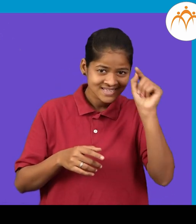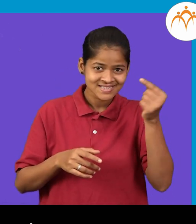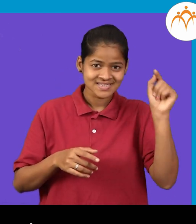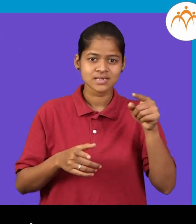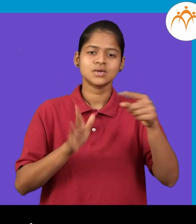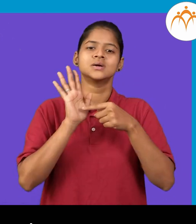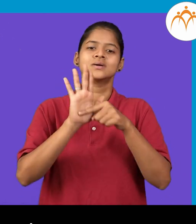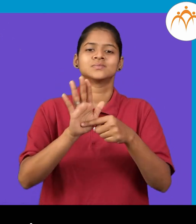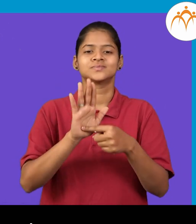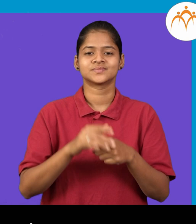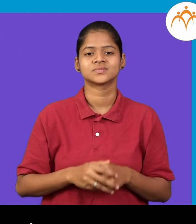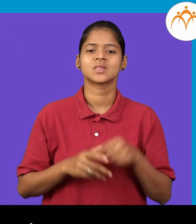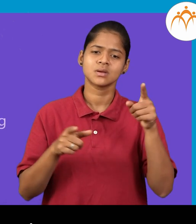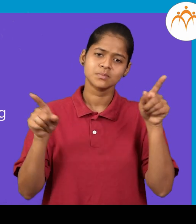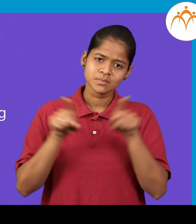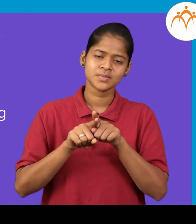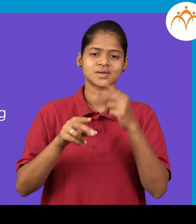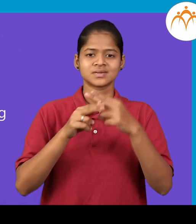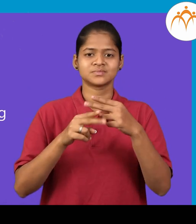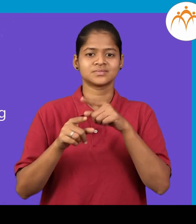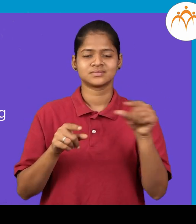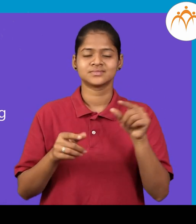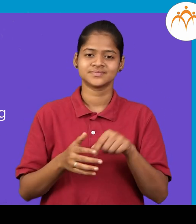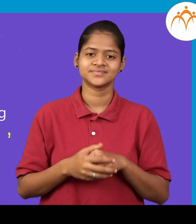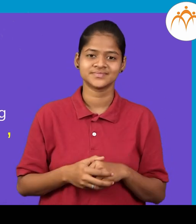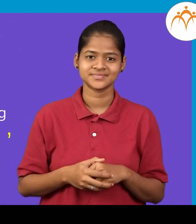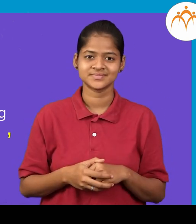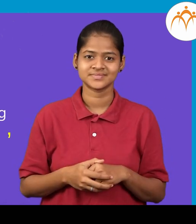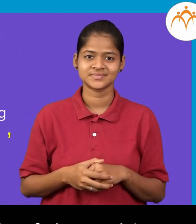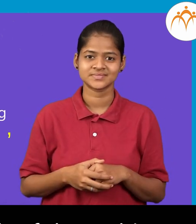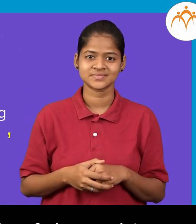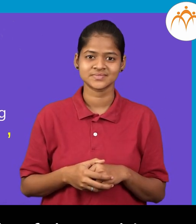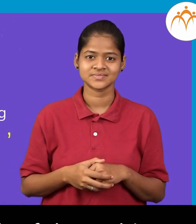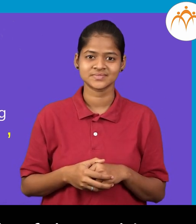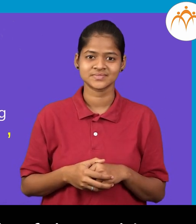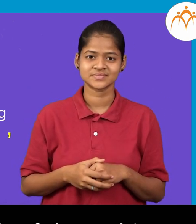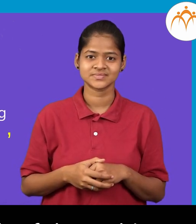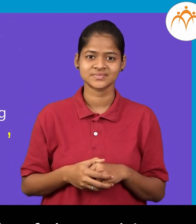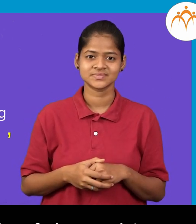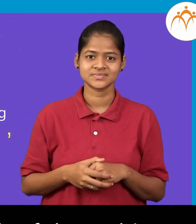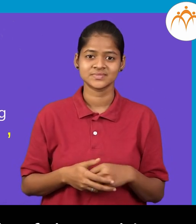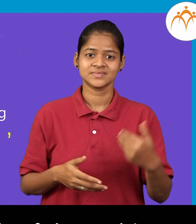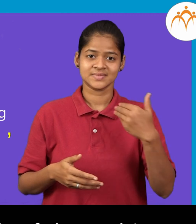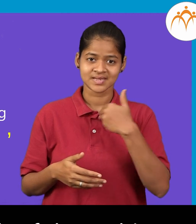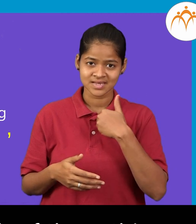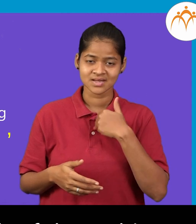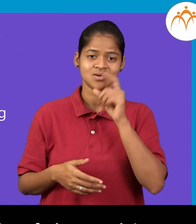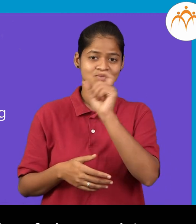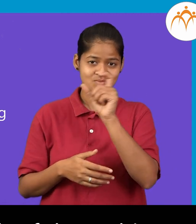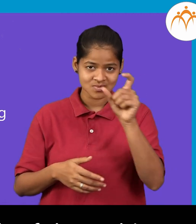one after another, we insert a comma after the name of each of these